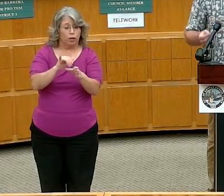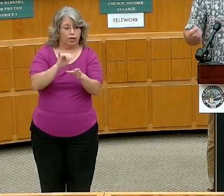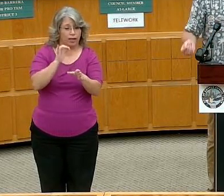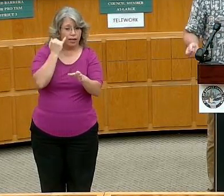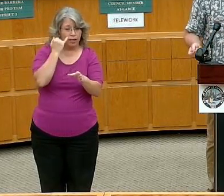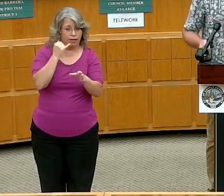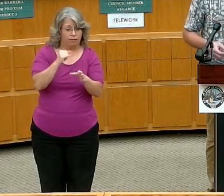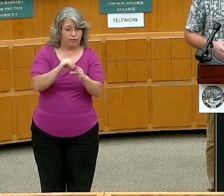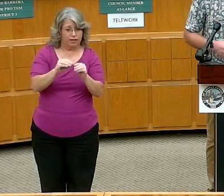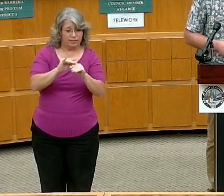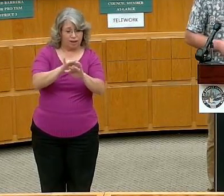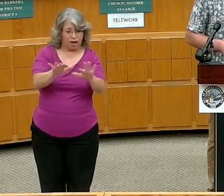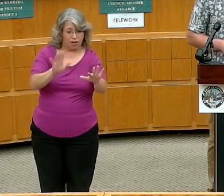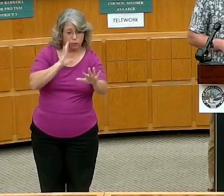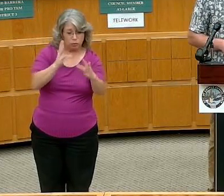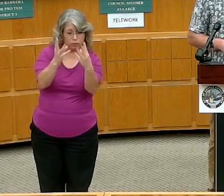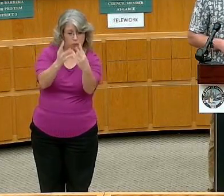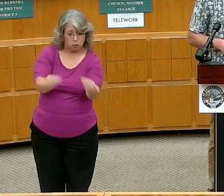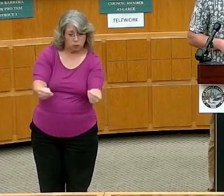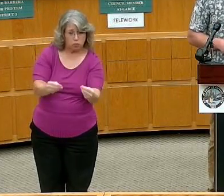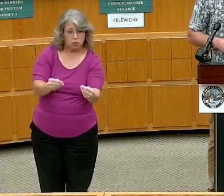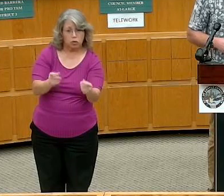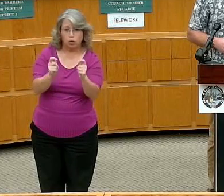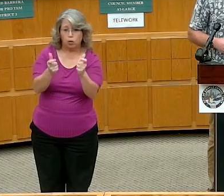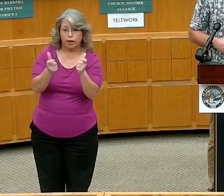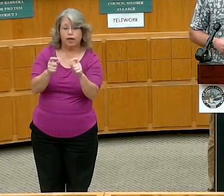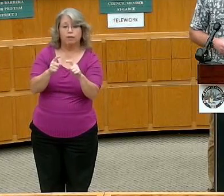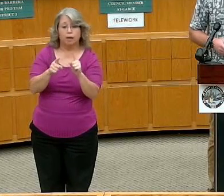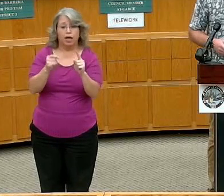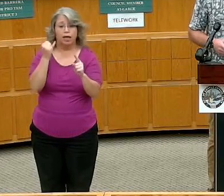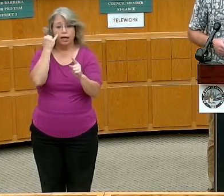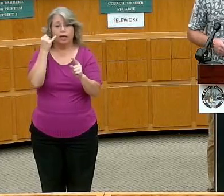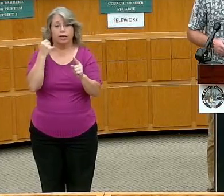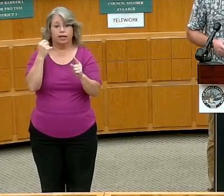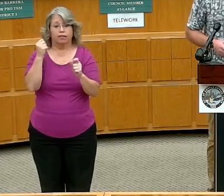to go out quicker. This is more likely to end sooner. And